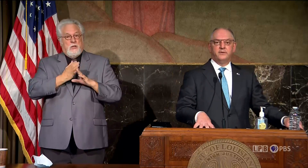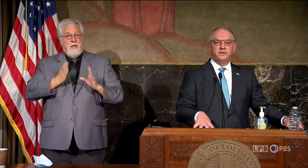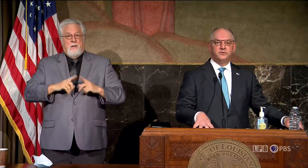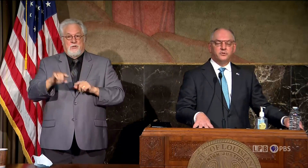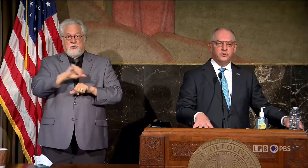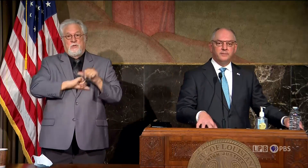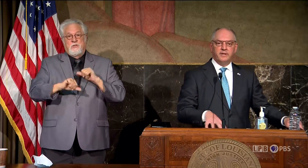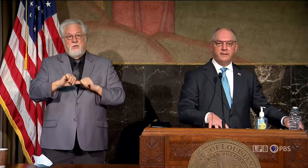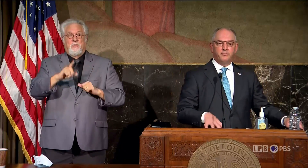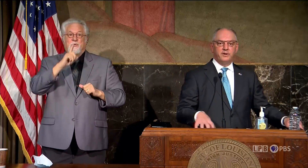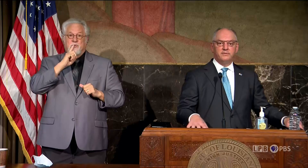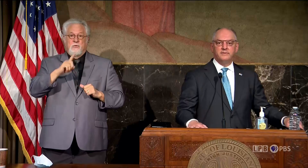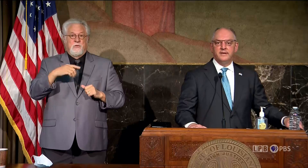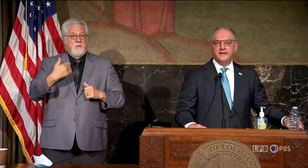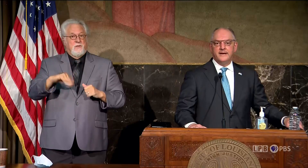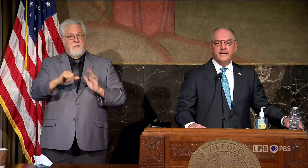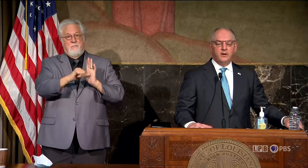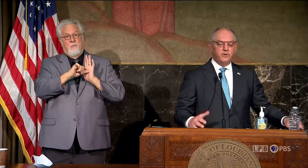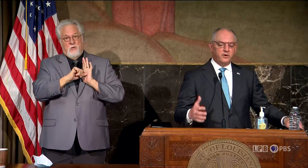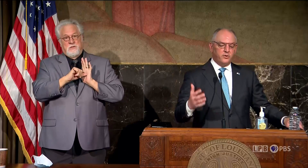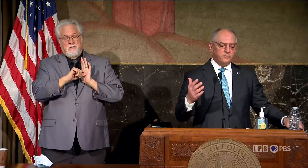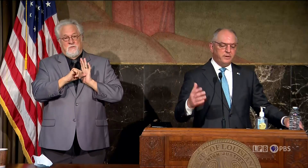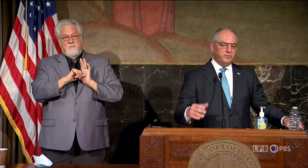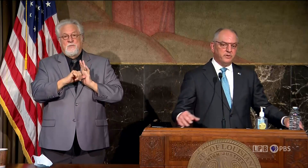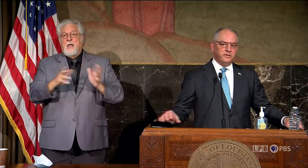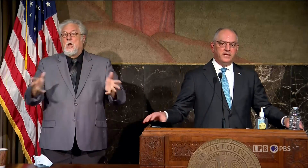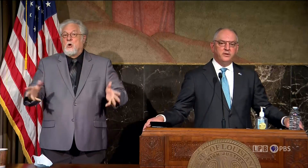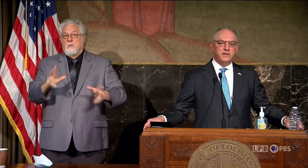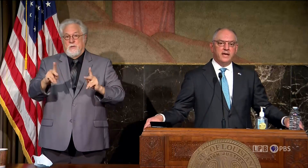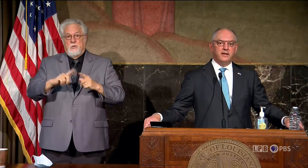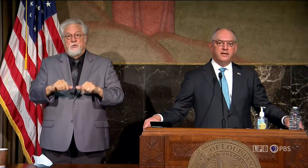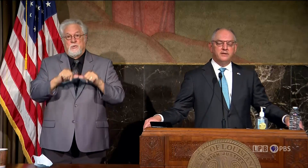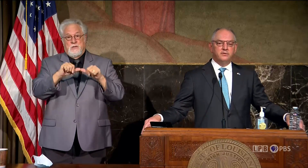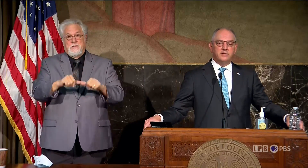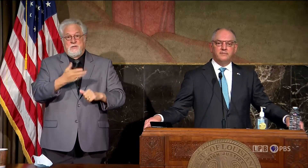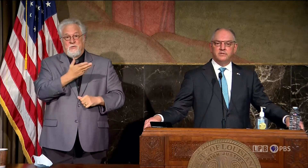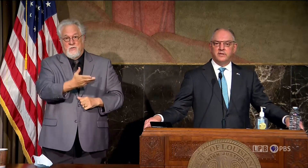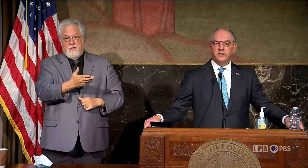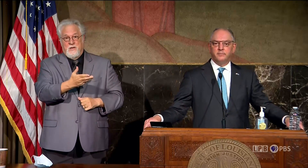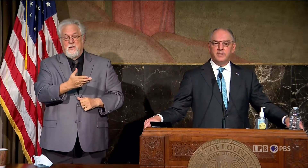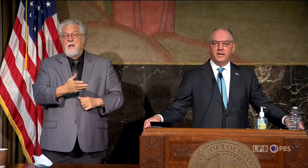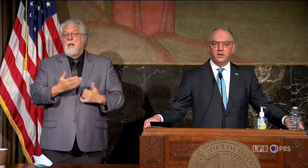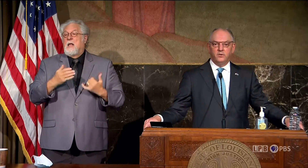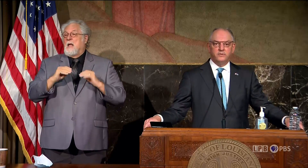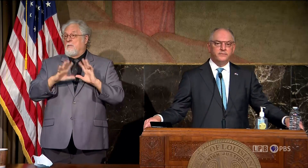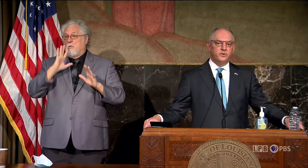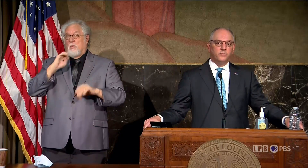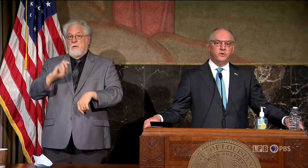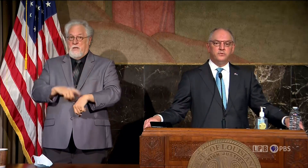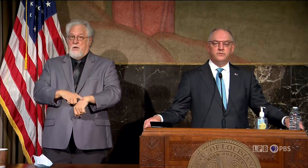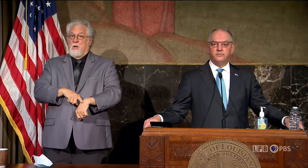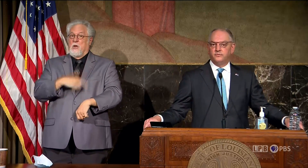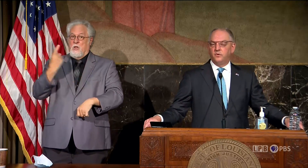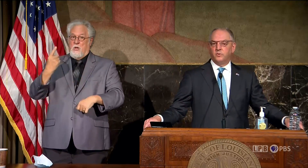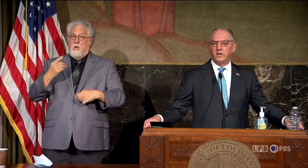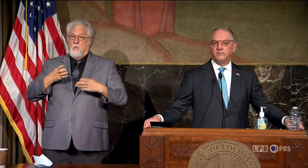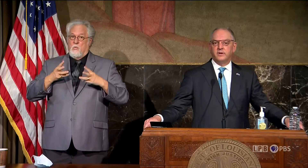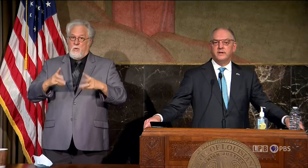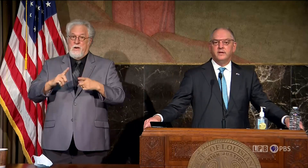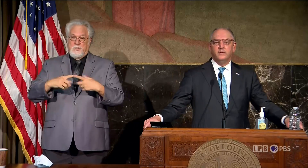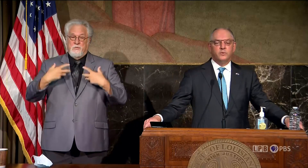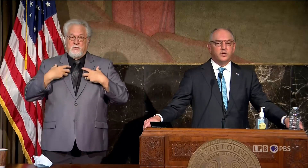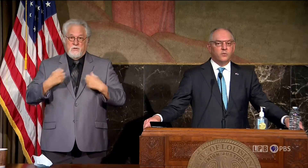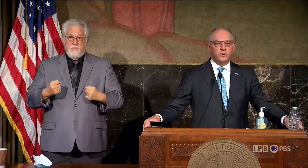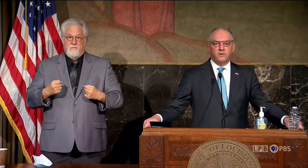one another has truly been impressive. And I want to encourage people to continue that. And this is obviously going to be a long road to full